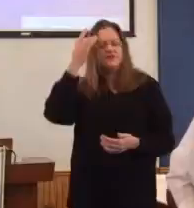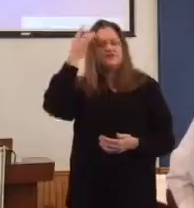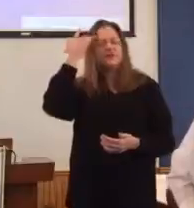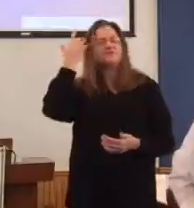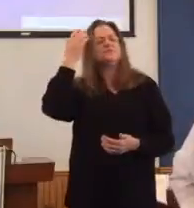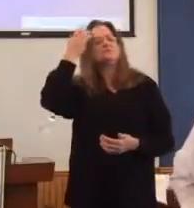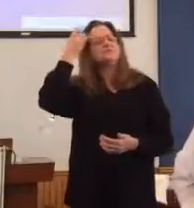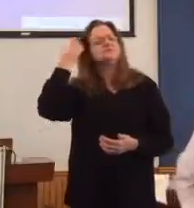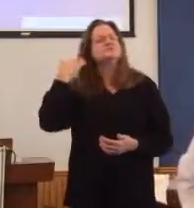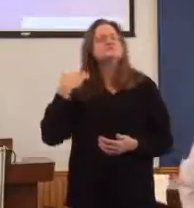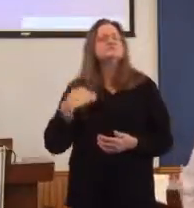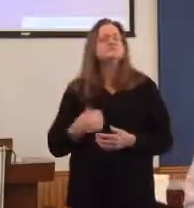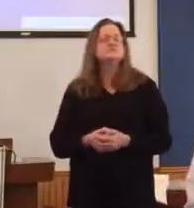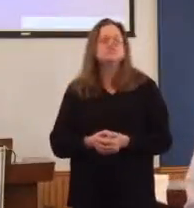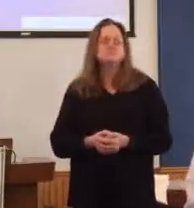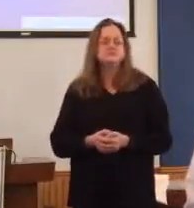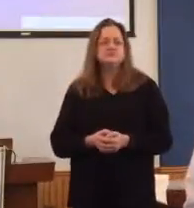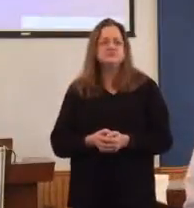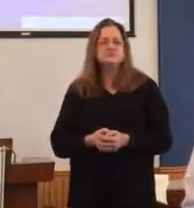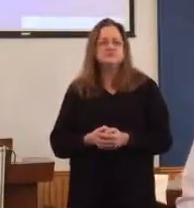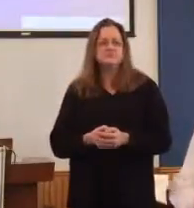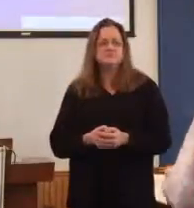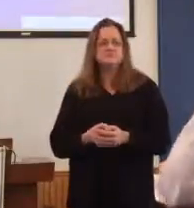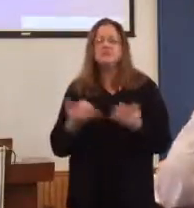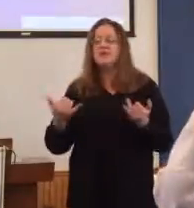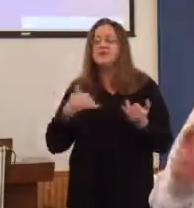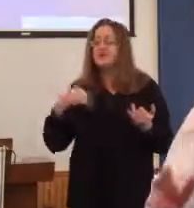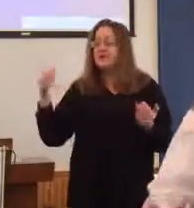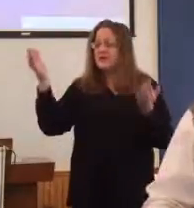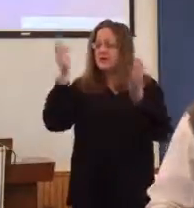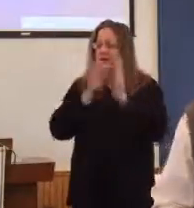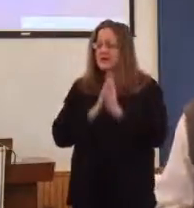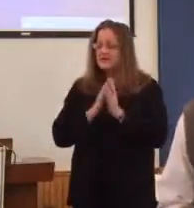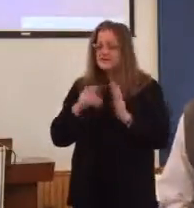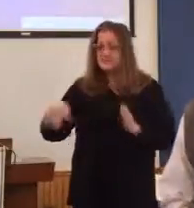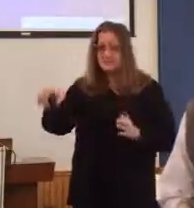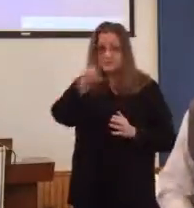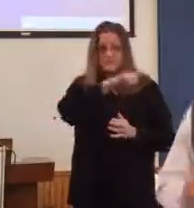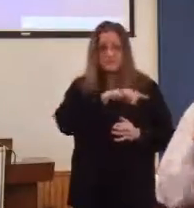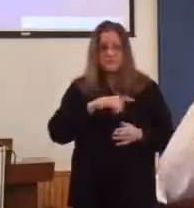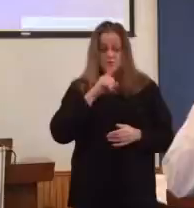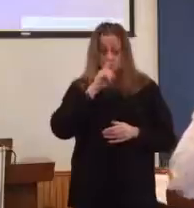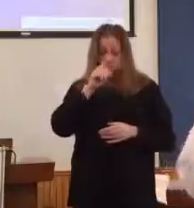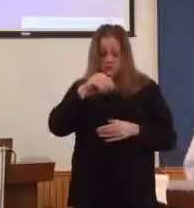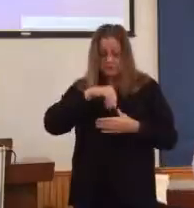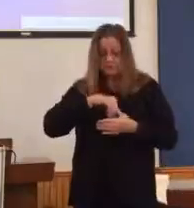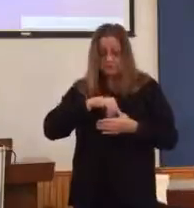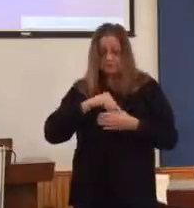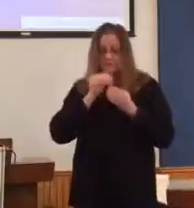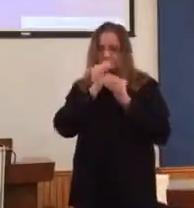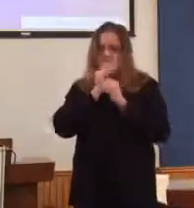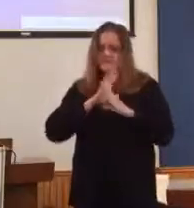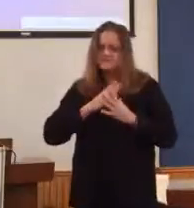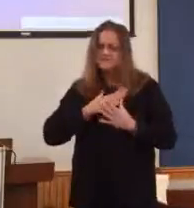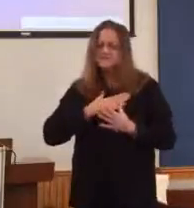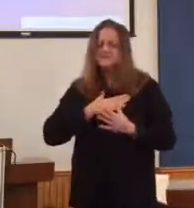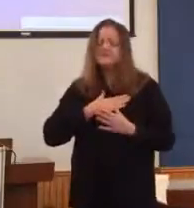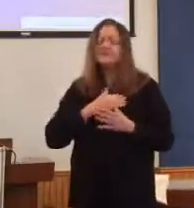Now, how many of us are so blessed that we